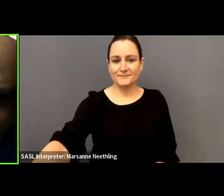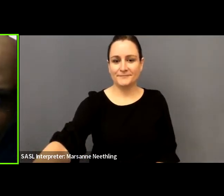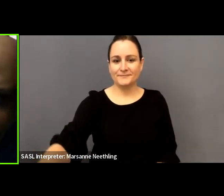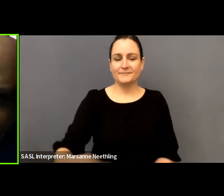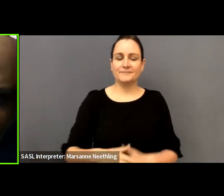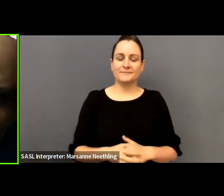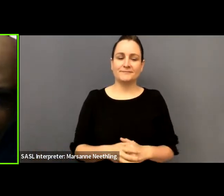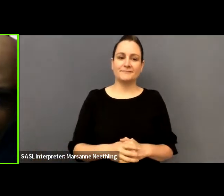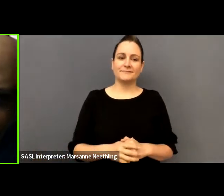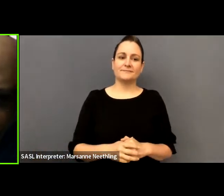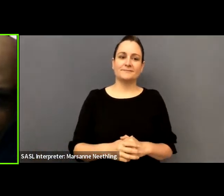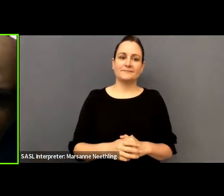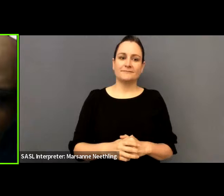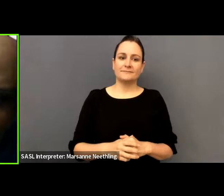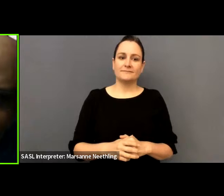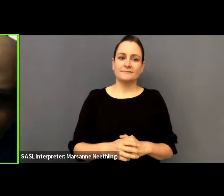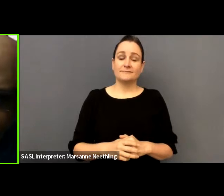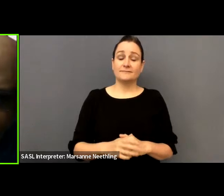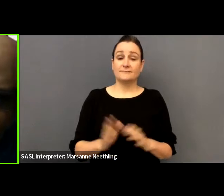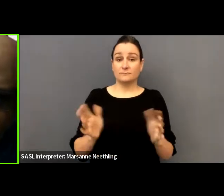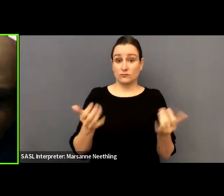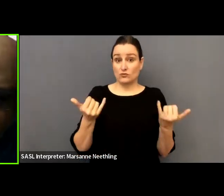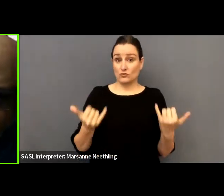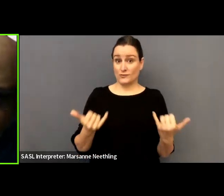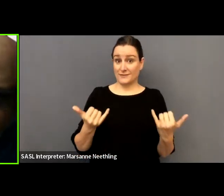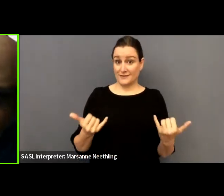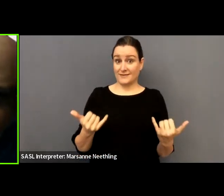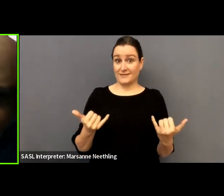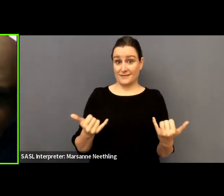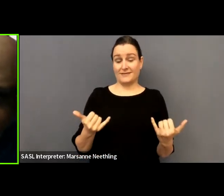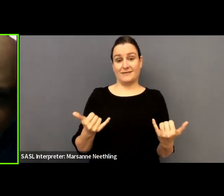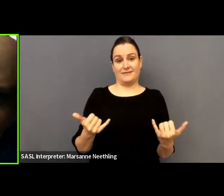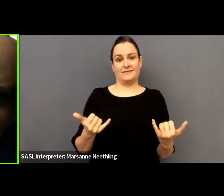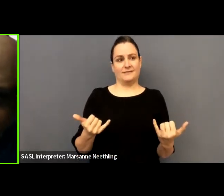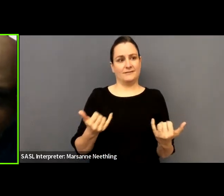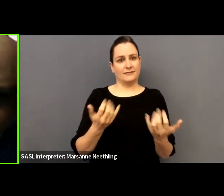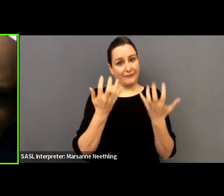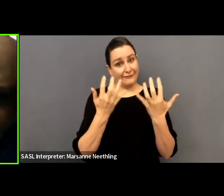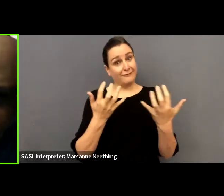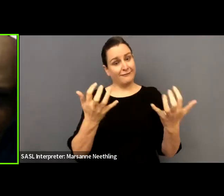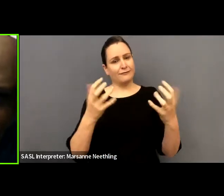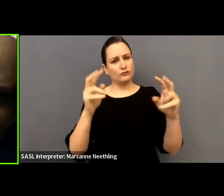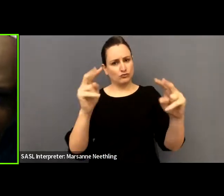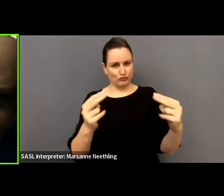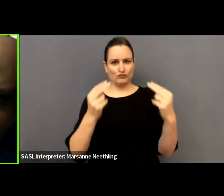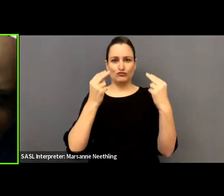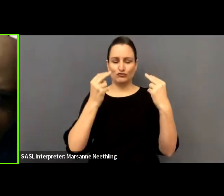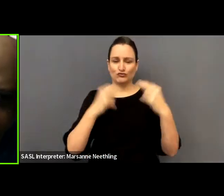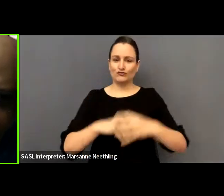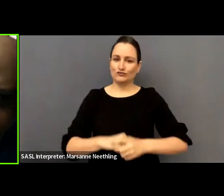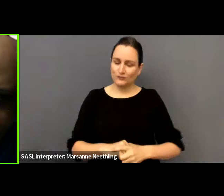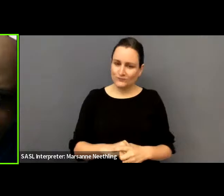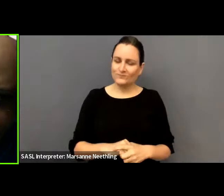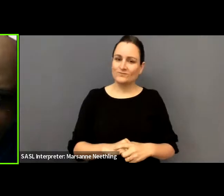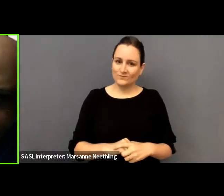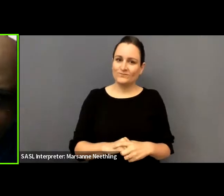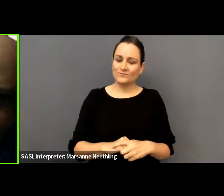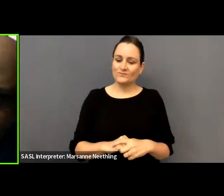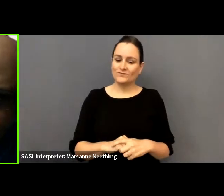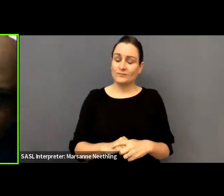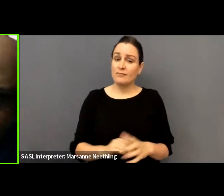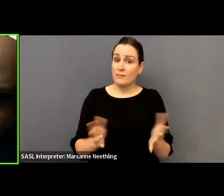have an opportunity today to ask ourselves three important questions.